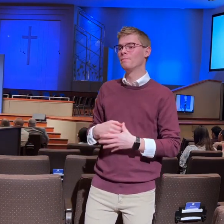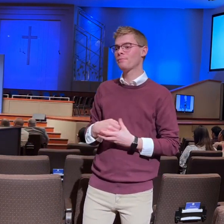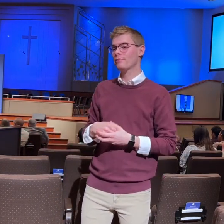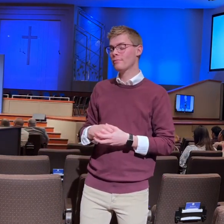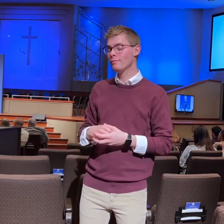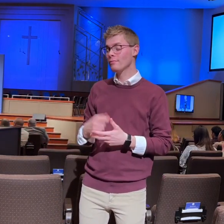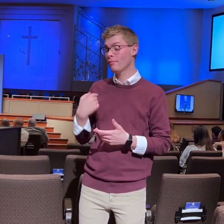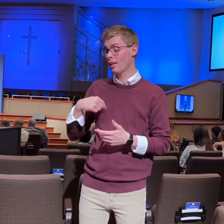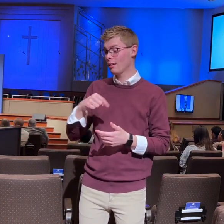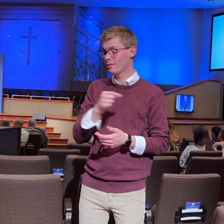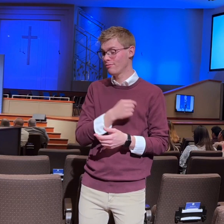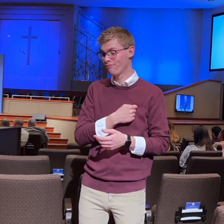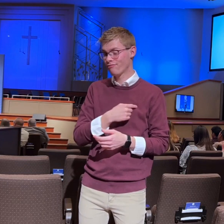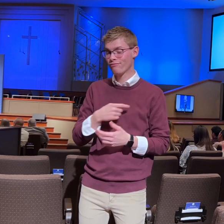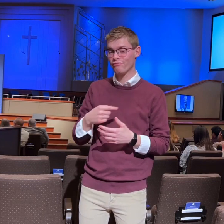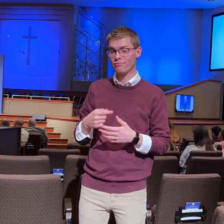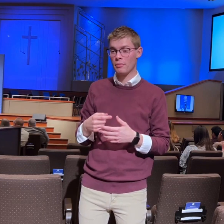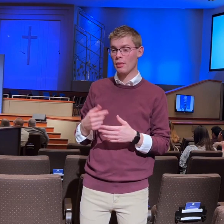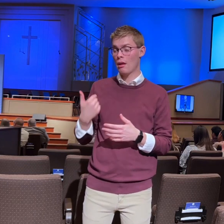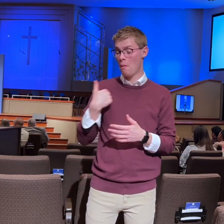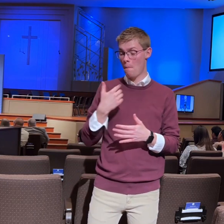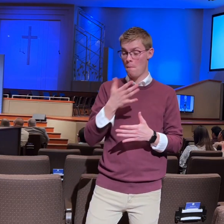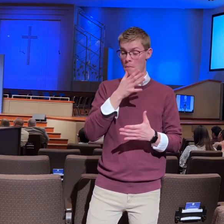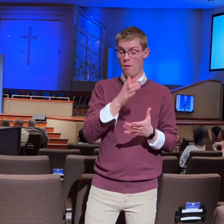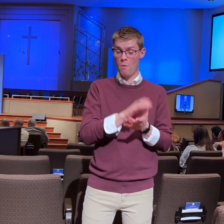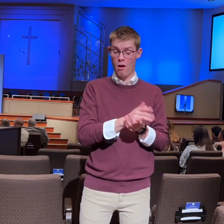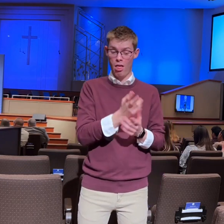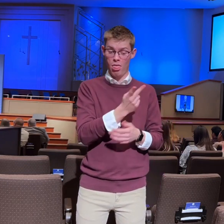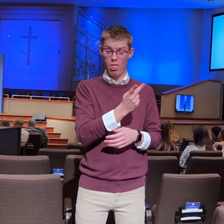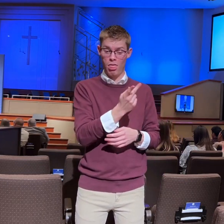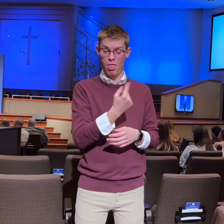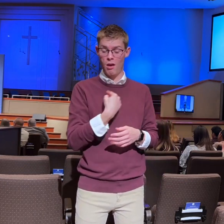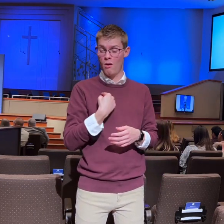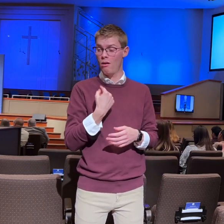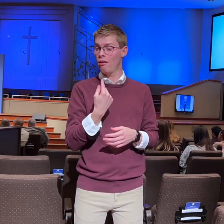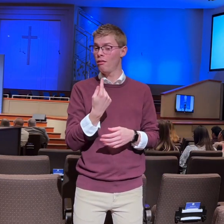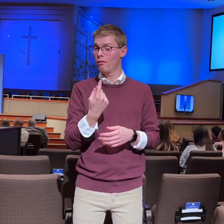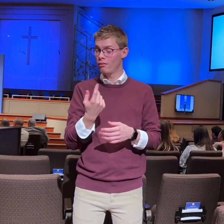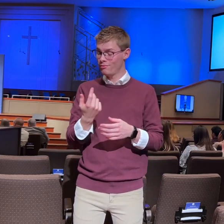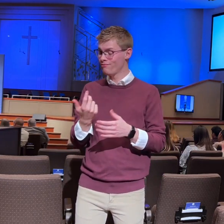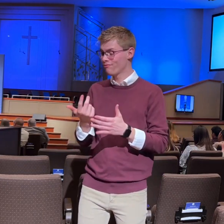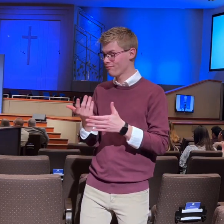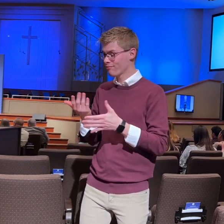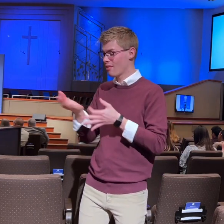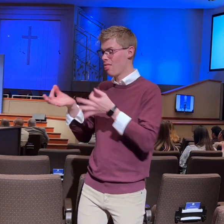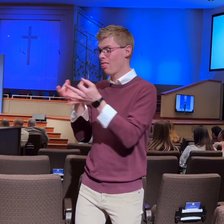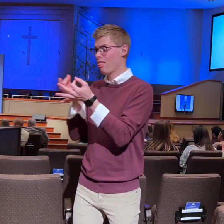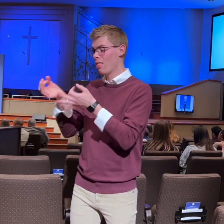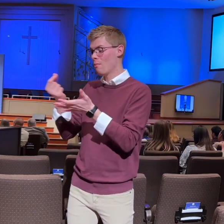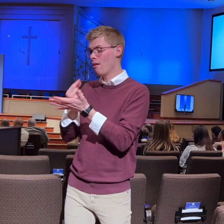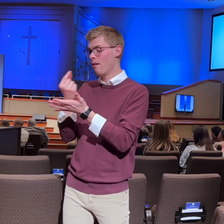until the evening service. Church started at five. We stood right out in the parking lot until 445 trying to lead that man to Christ.